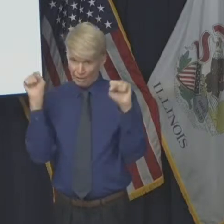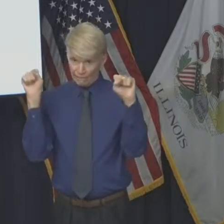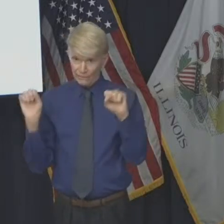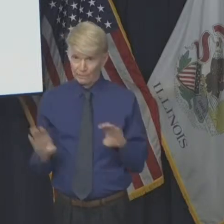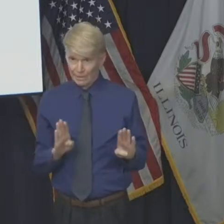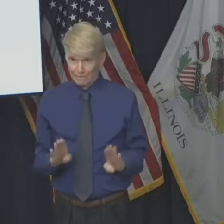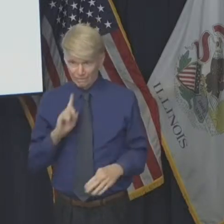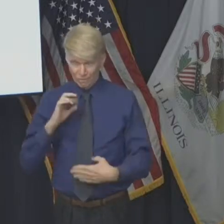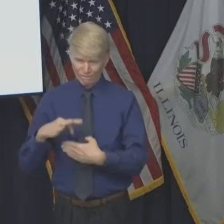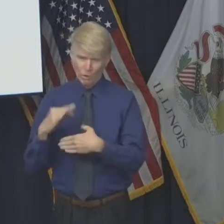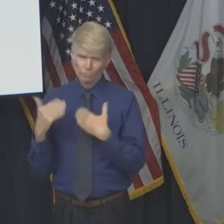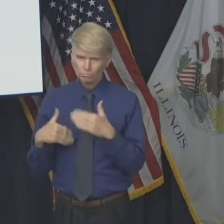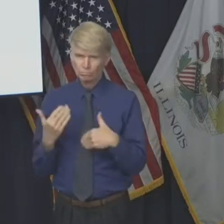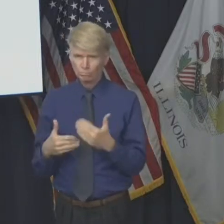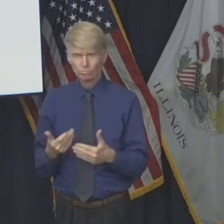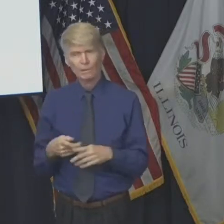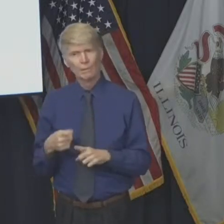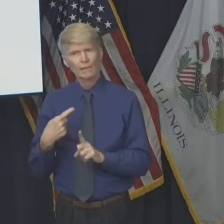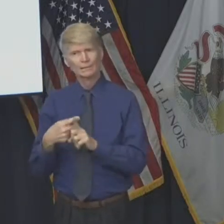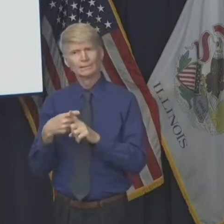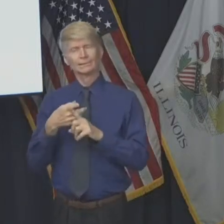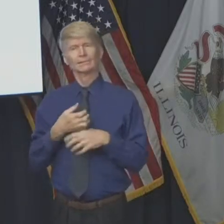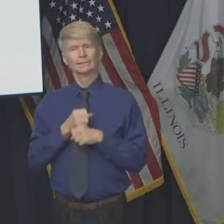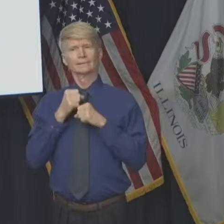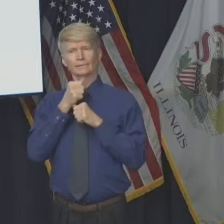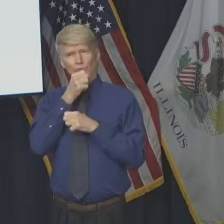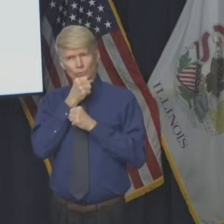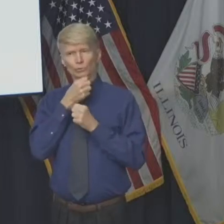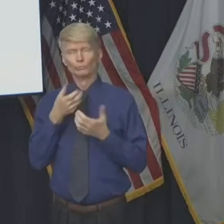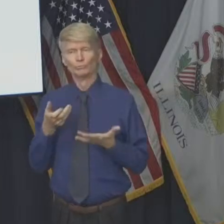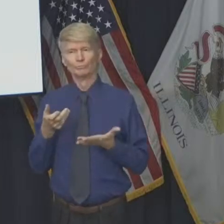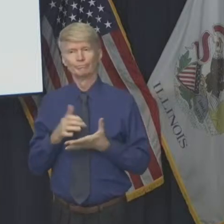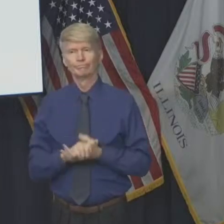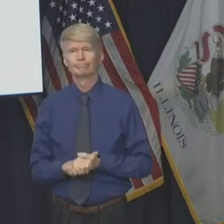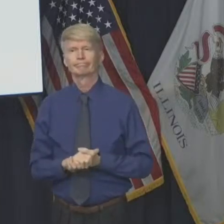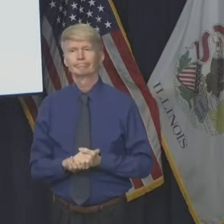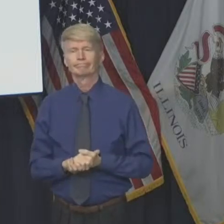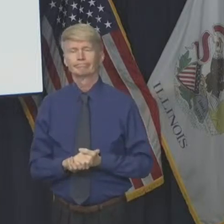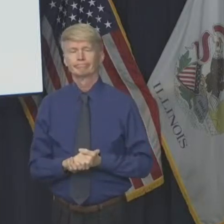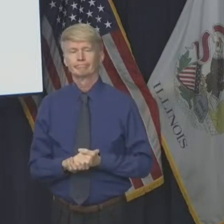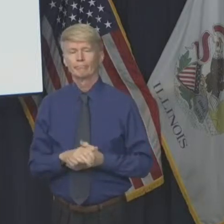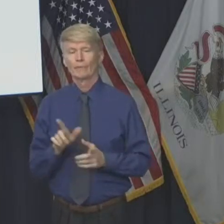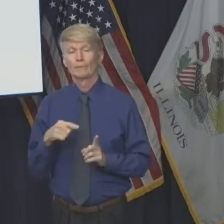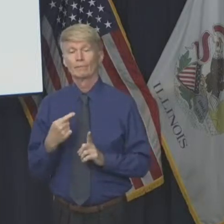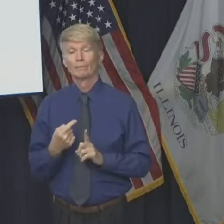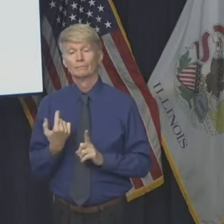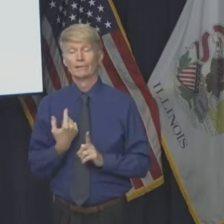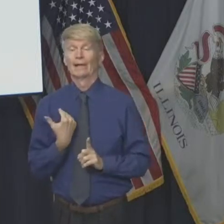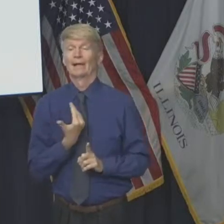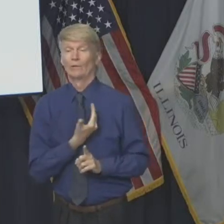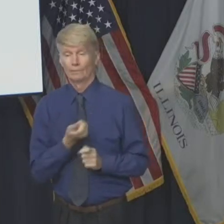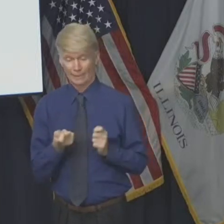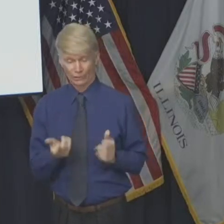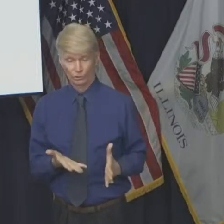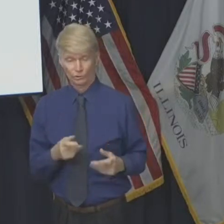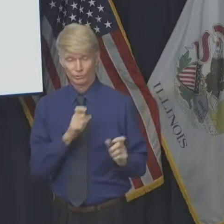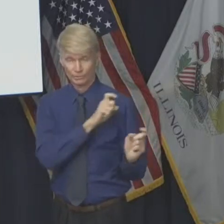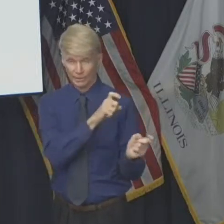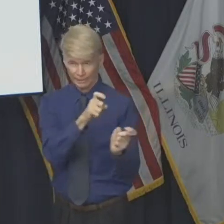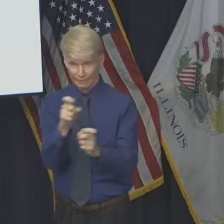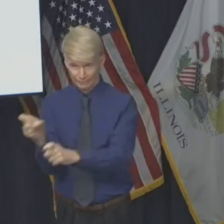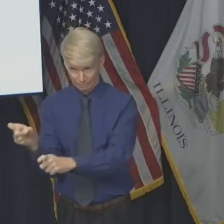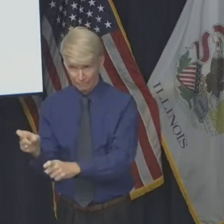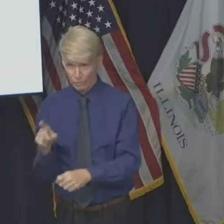as it is secure. At my direction, the Illinois Emergency Management Agency delivered to local election authorities